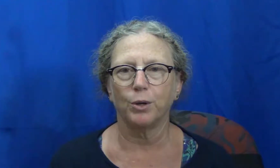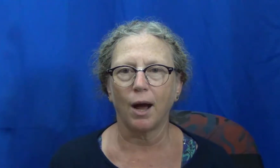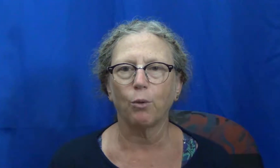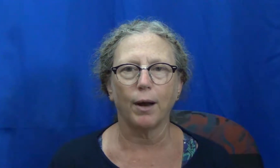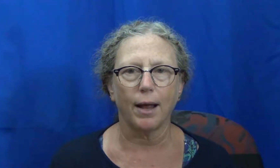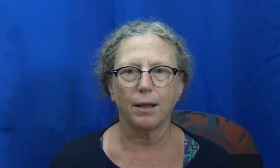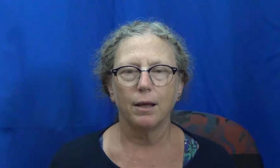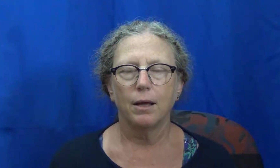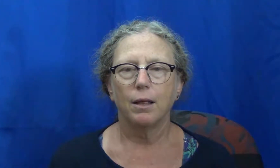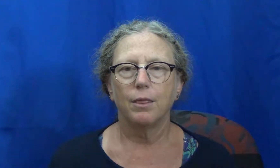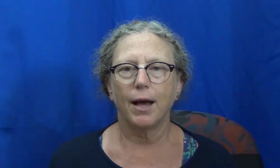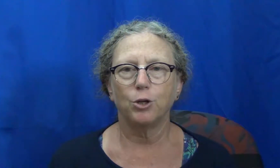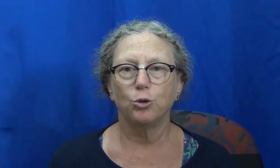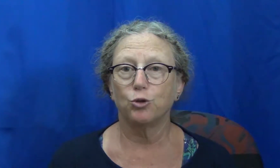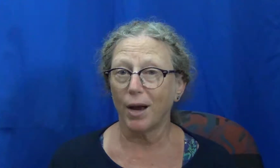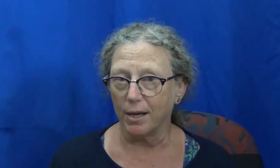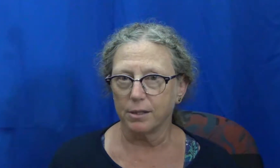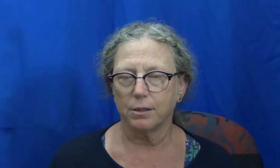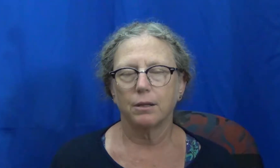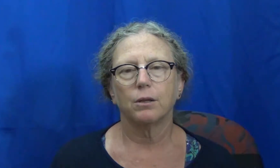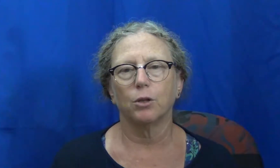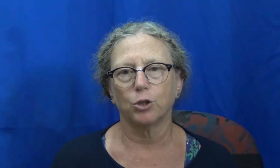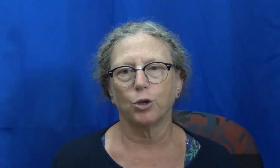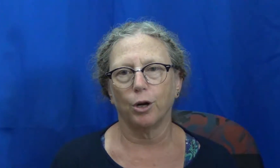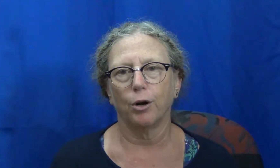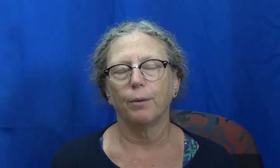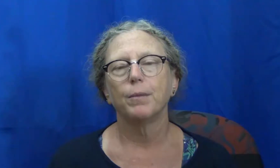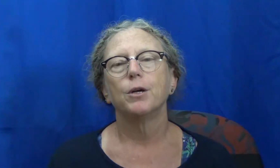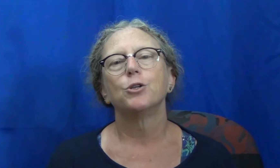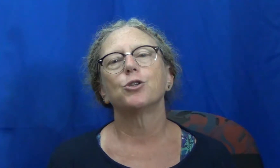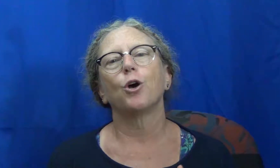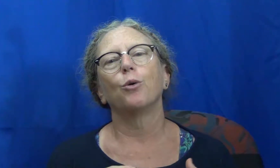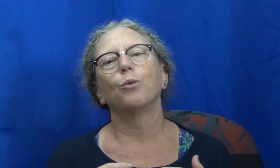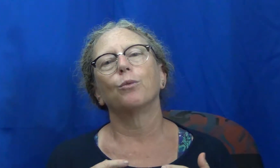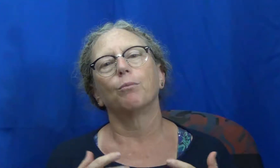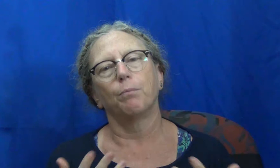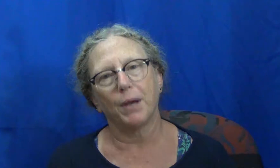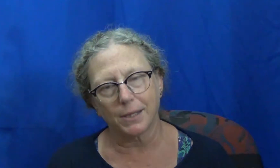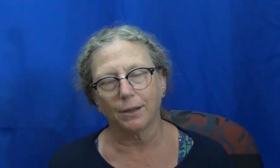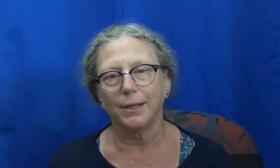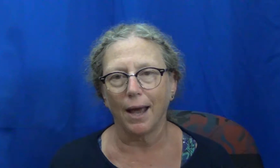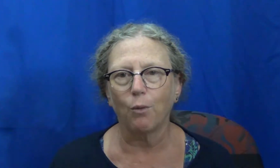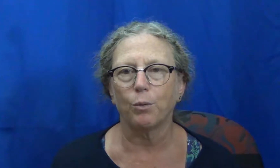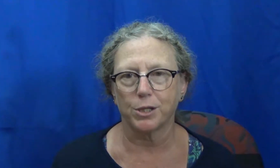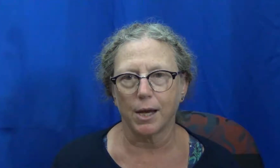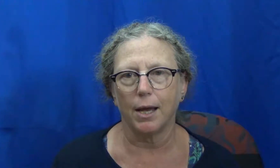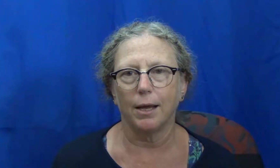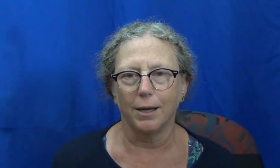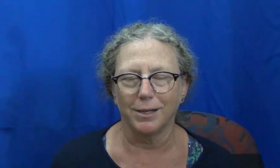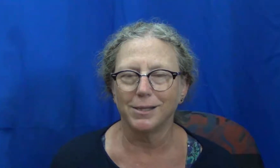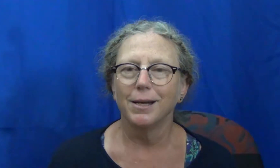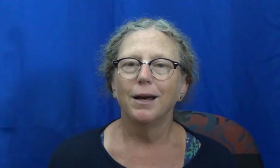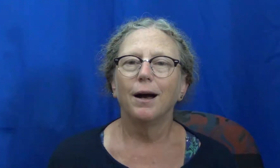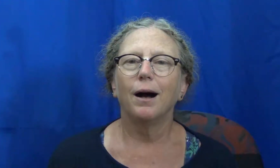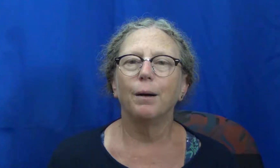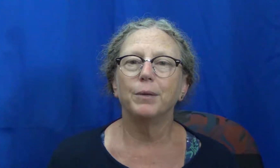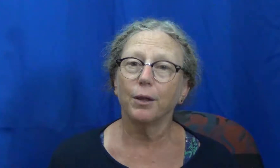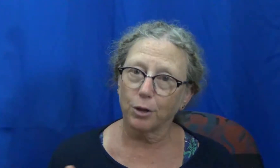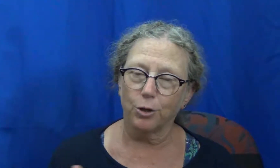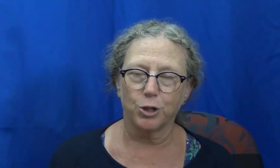now we're at that new dress looks good on her. So basically now what we're saying is the other clothes she